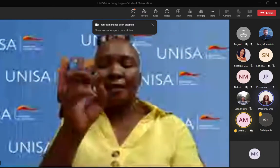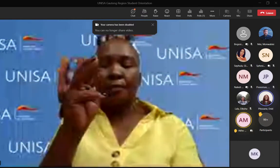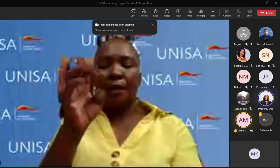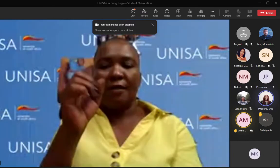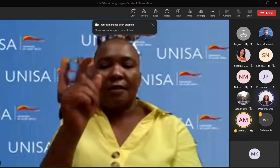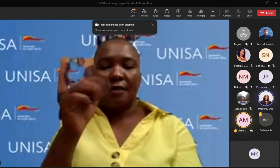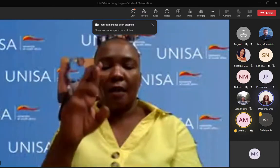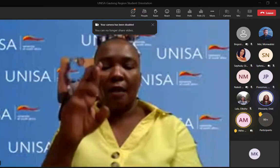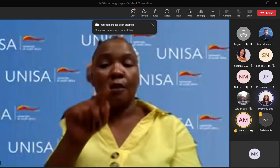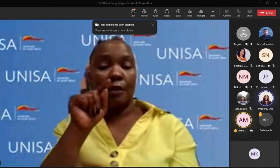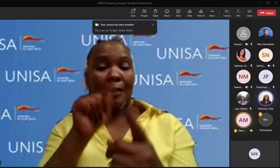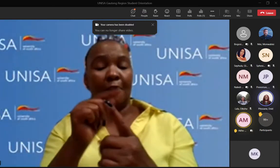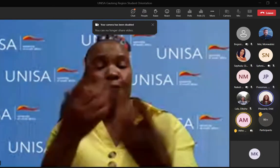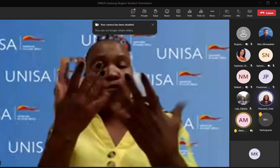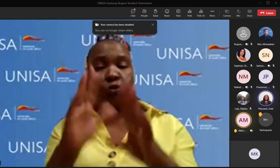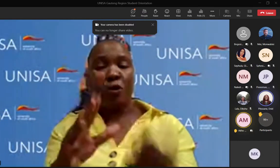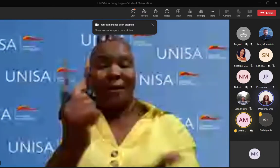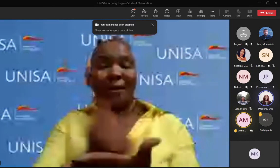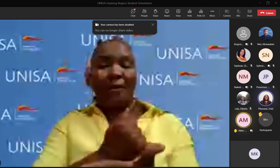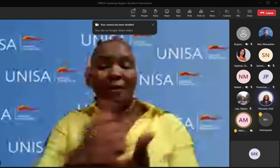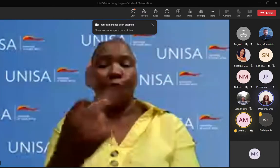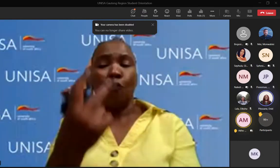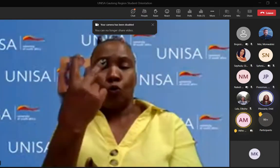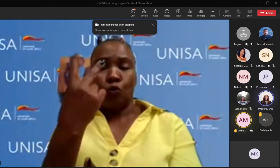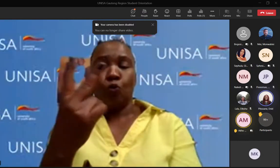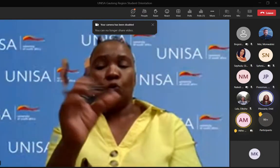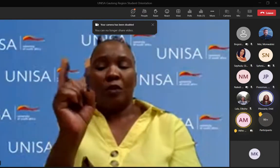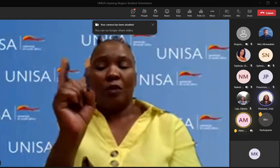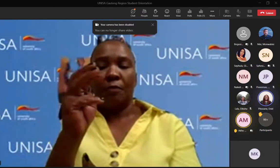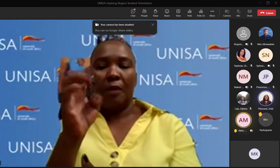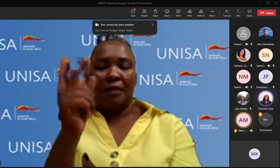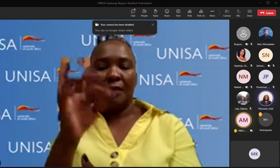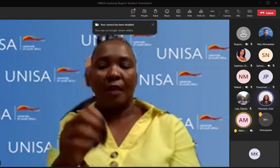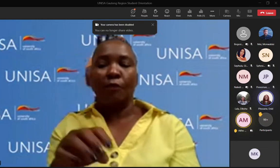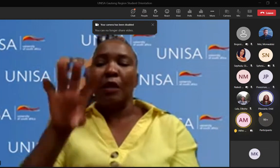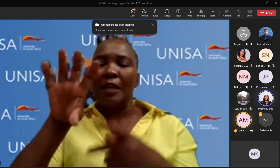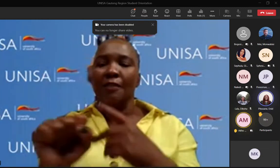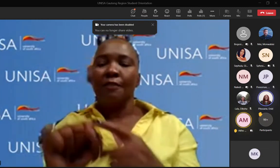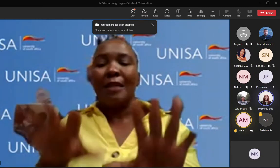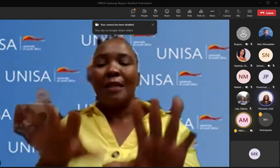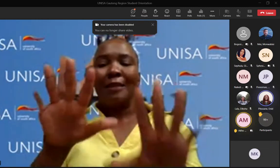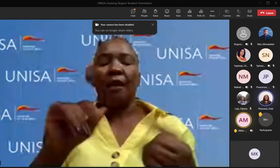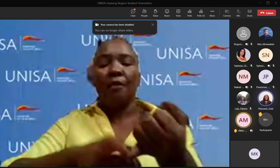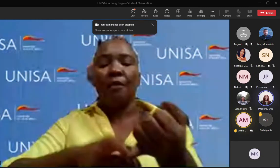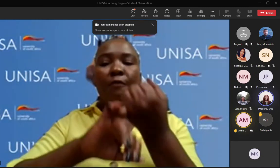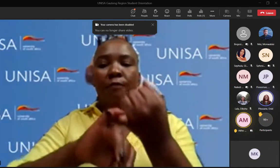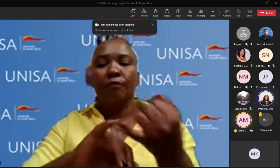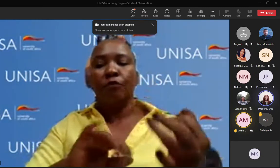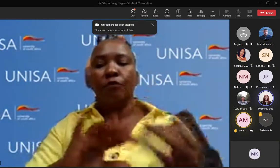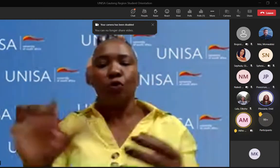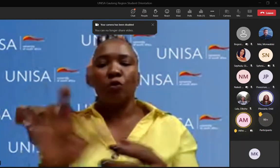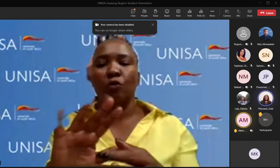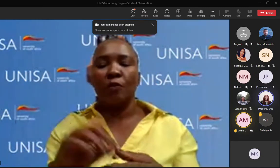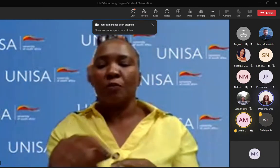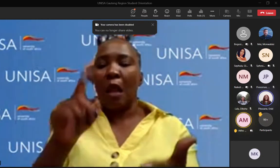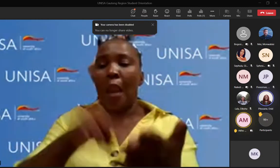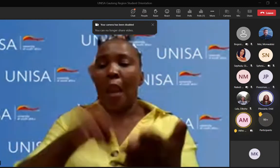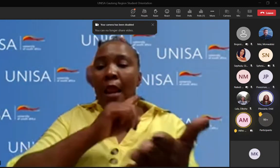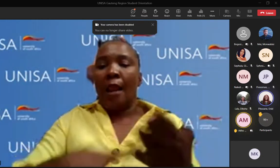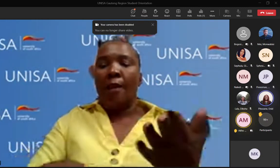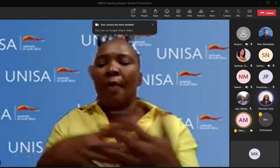registered for two semesters must have 10 modules must have not been found guilty by any authorized